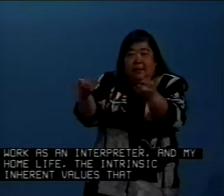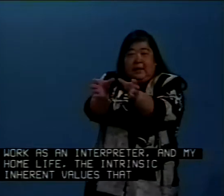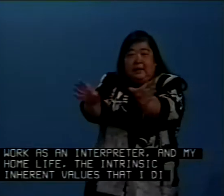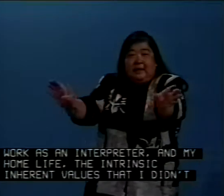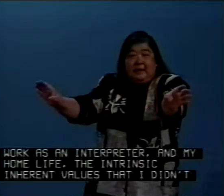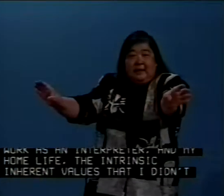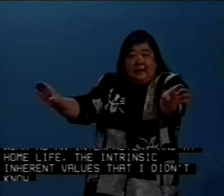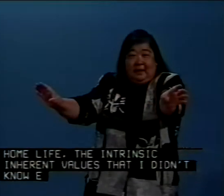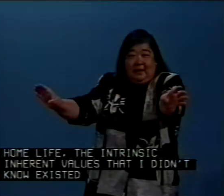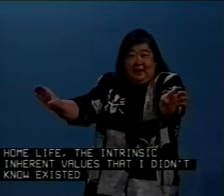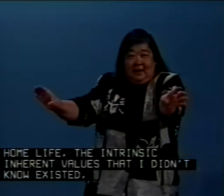and distinct.